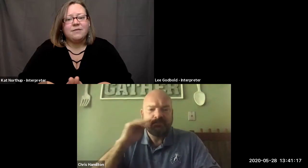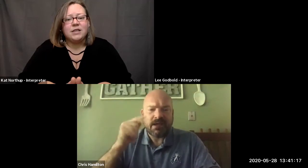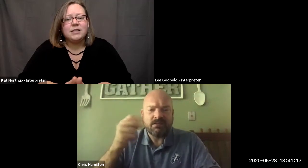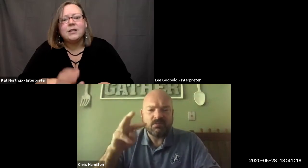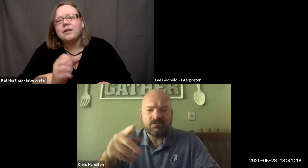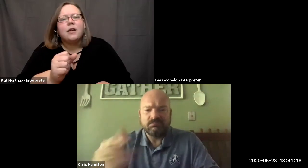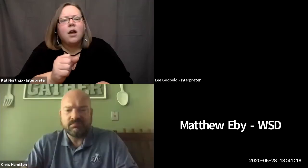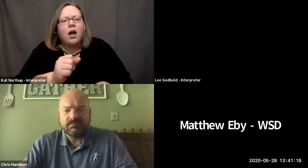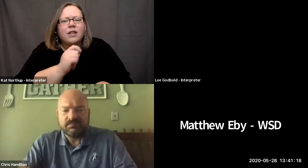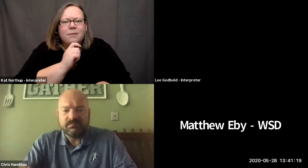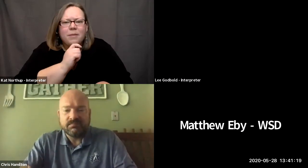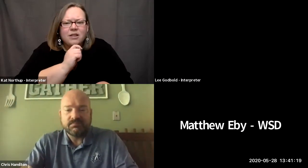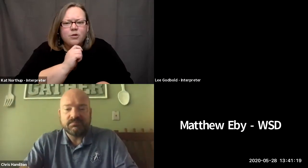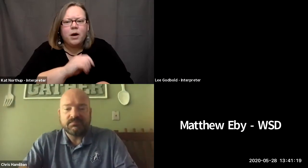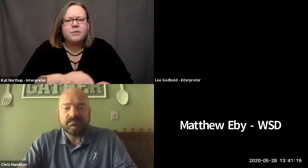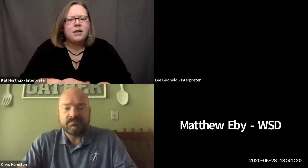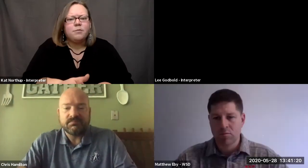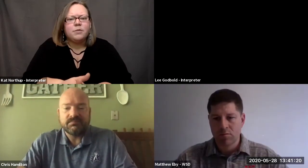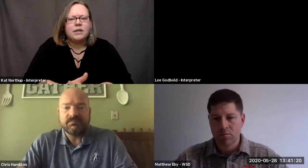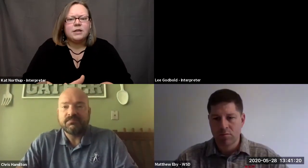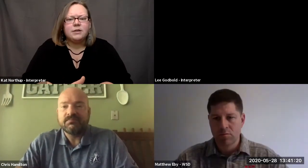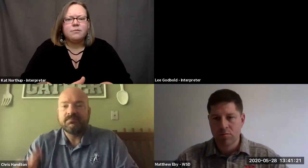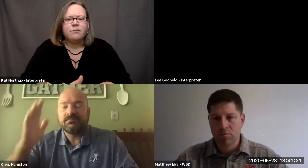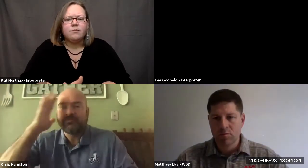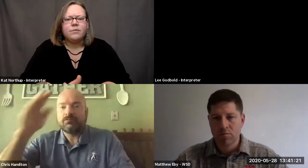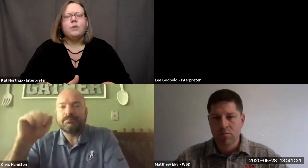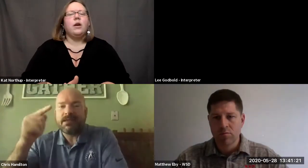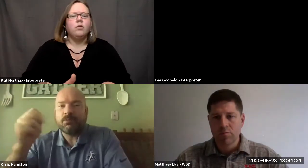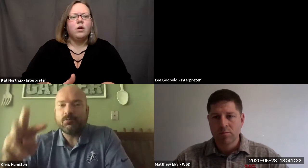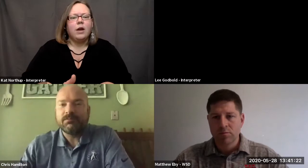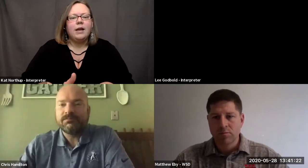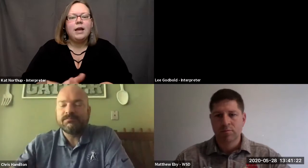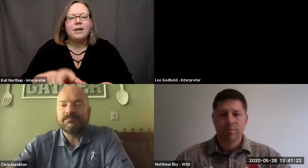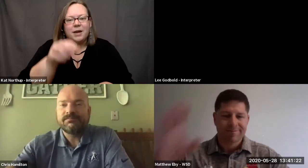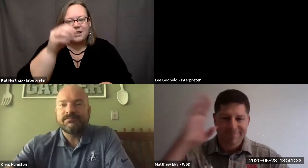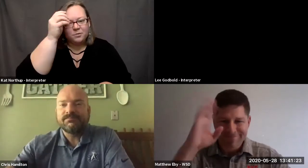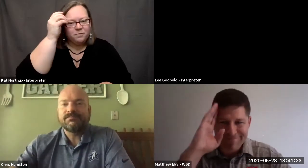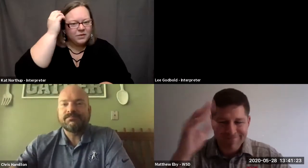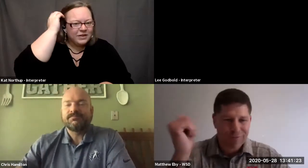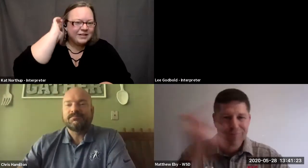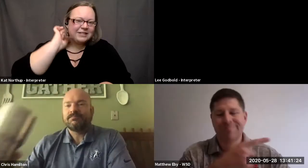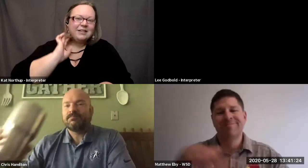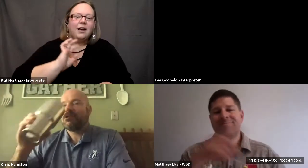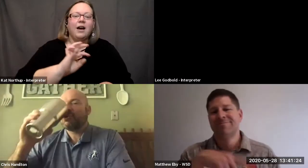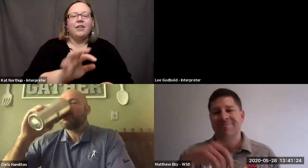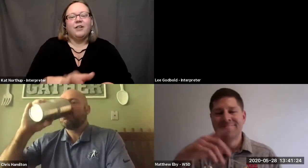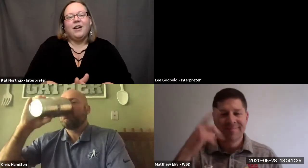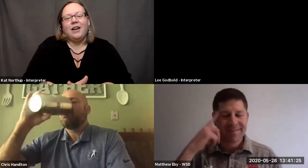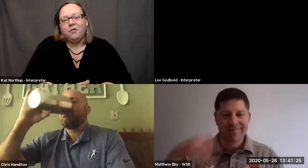this. I think Matthew popped up, but then there we go. Okay. Hey, Matthew. Hi there. Hi,